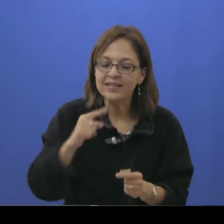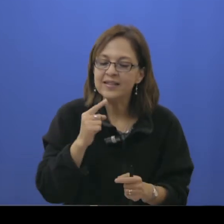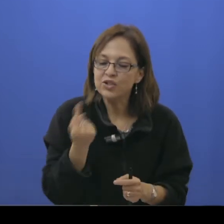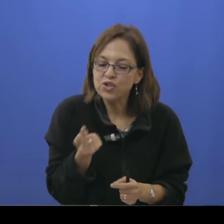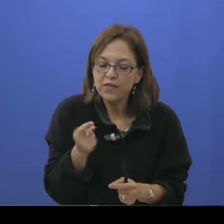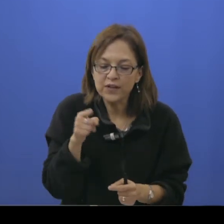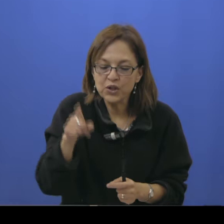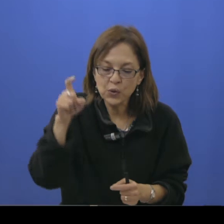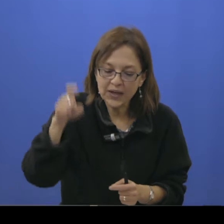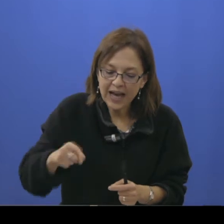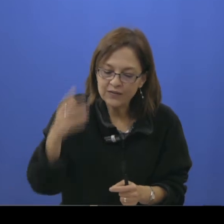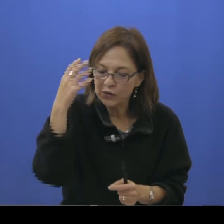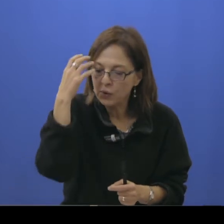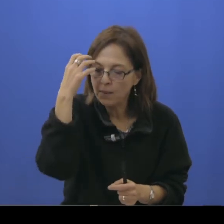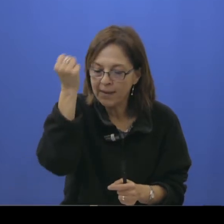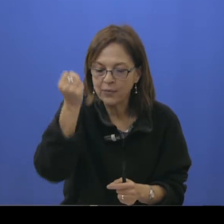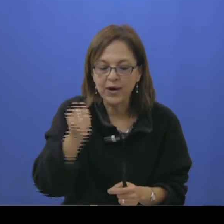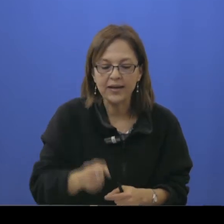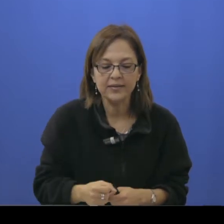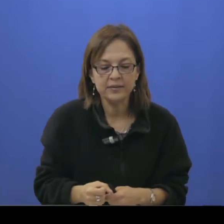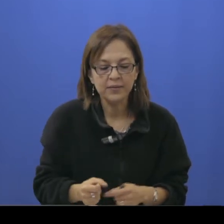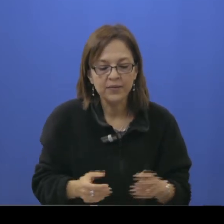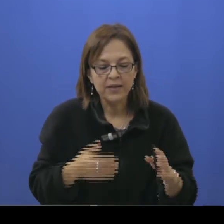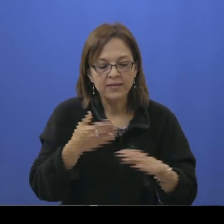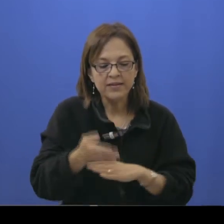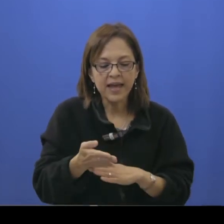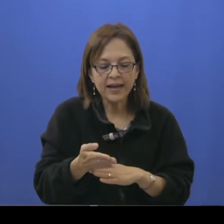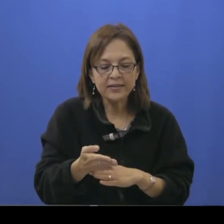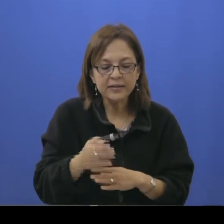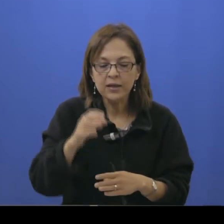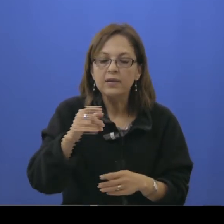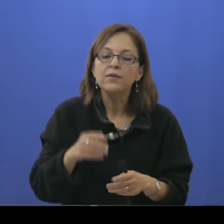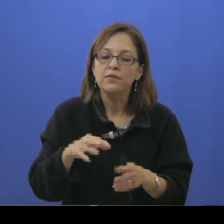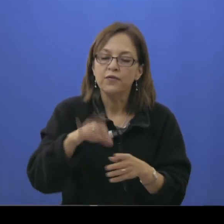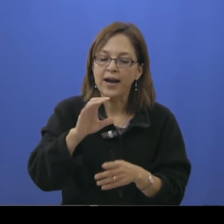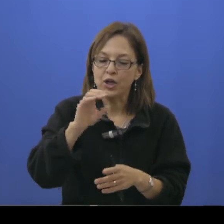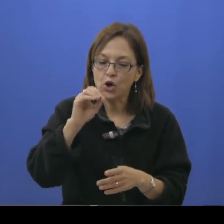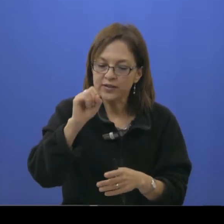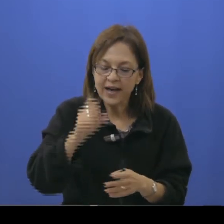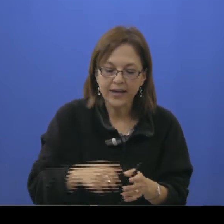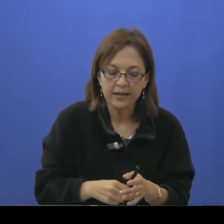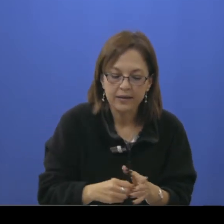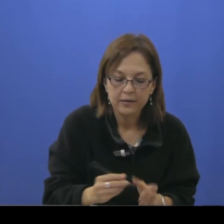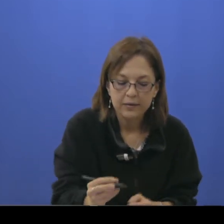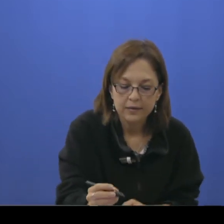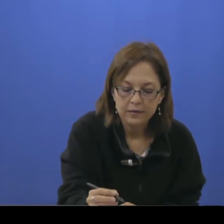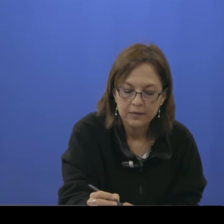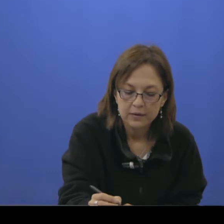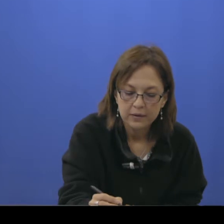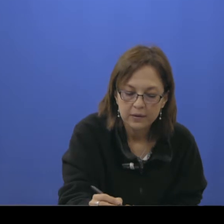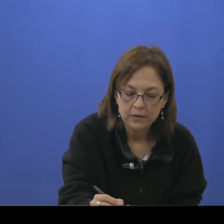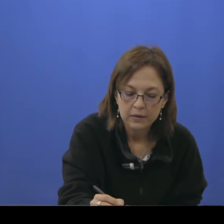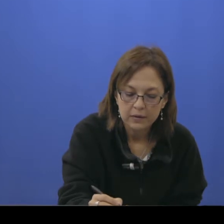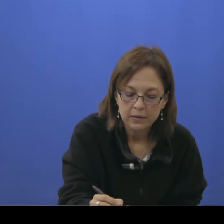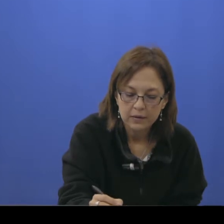This is something you have to memorize. The next, find cosine.